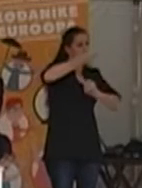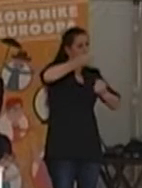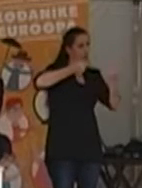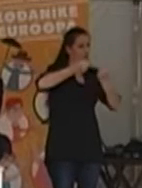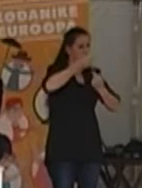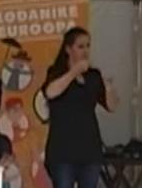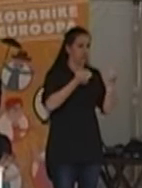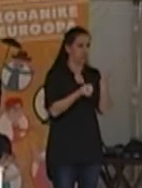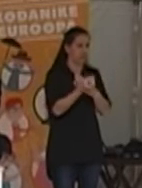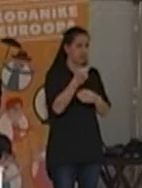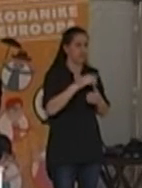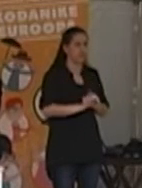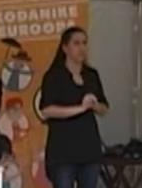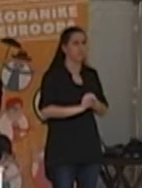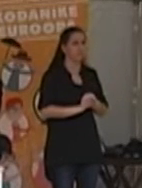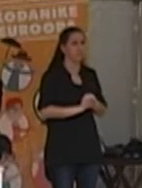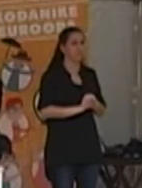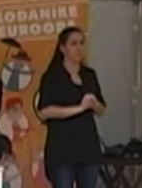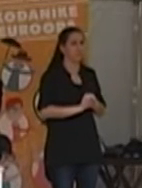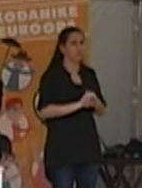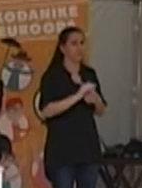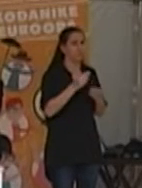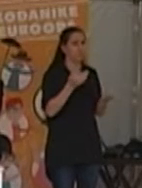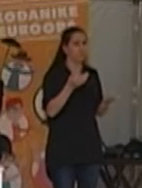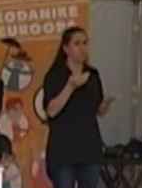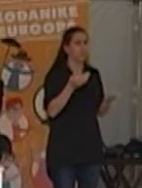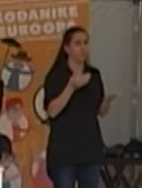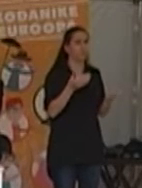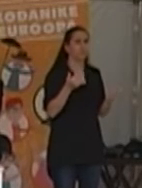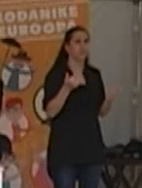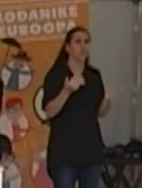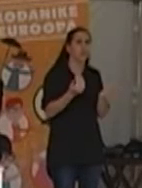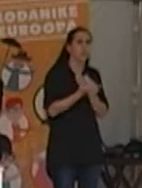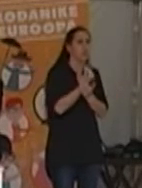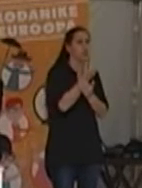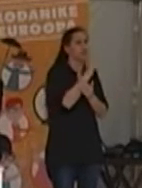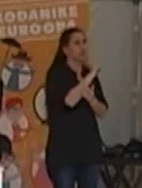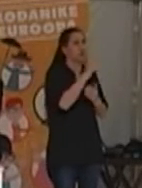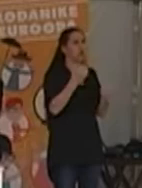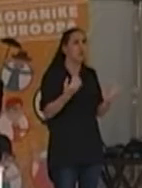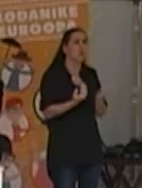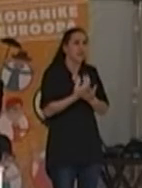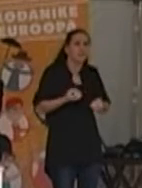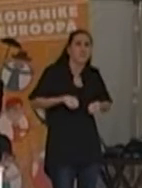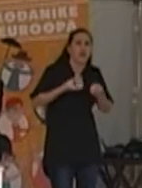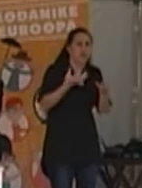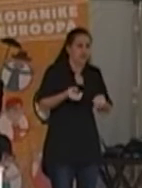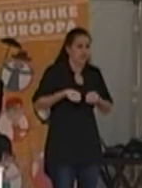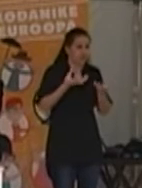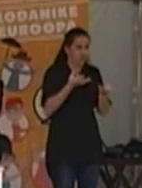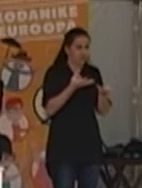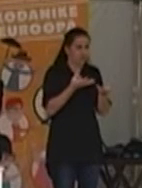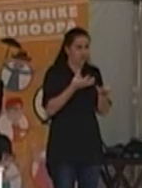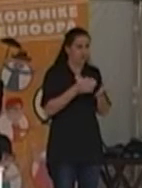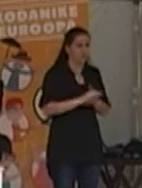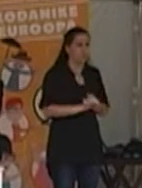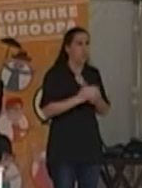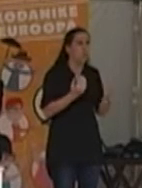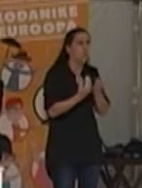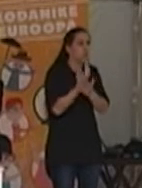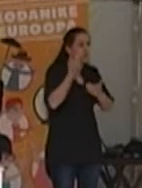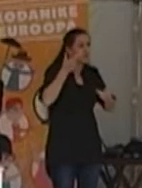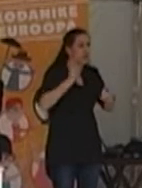kind that you are mentioned, with new words, new expressions that cover the new